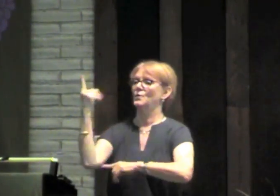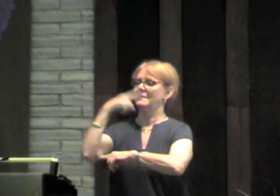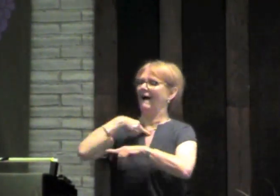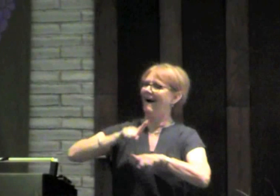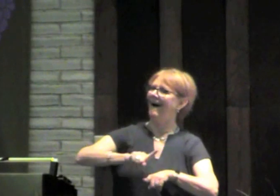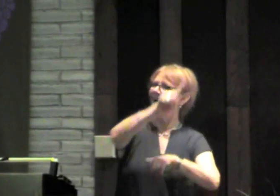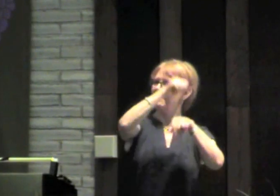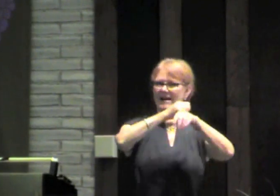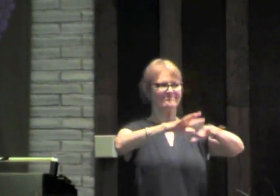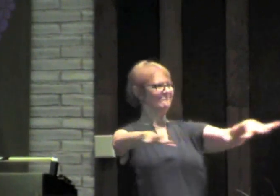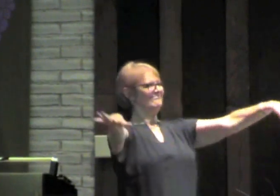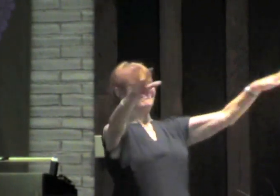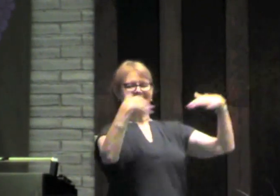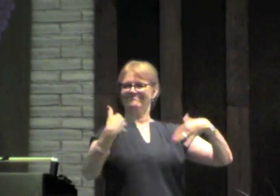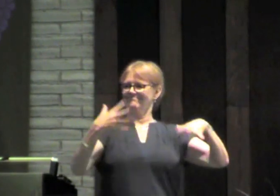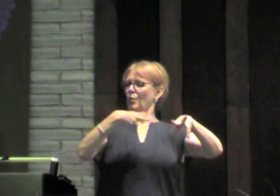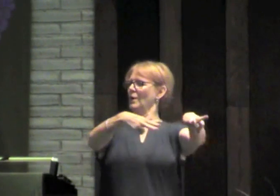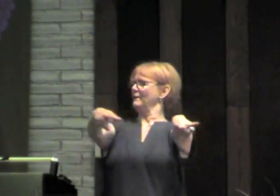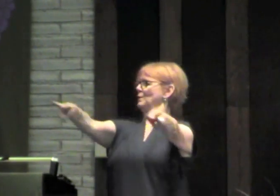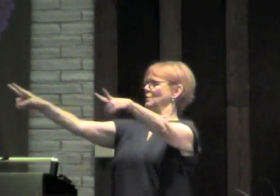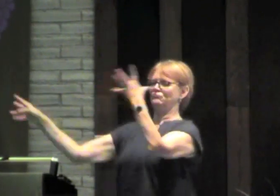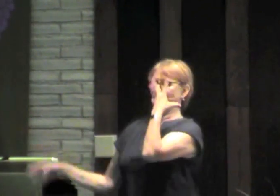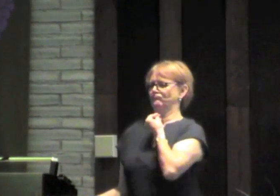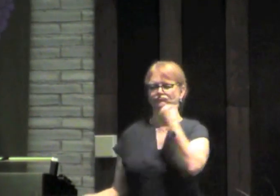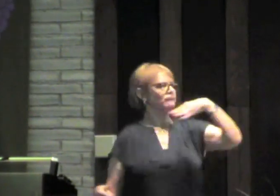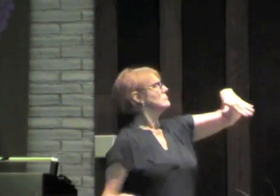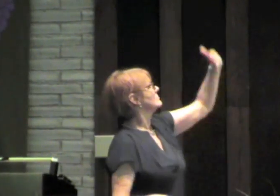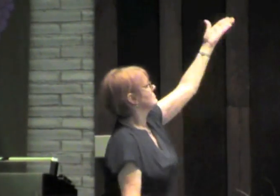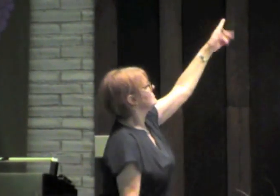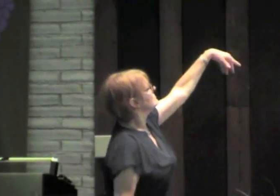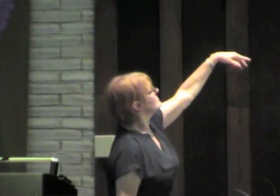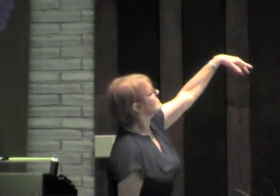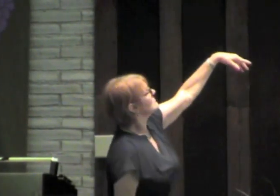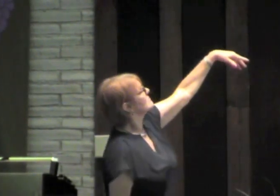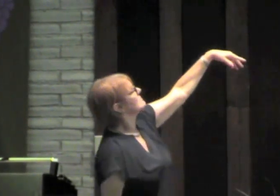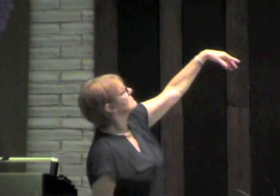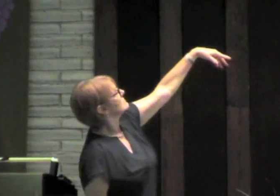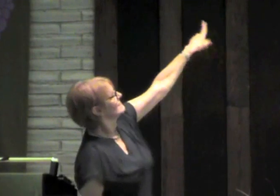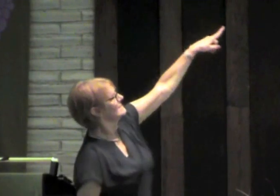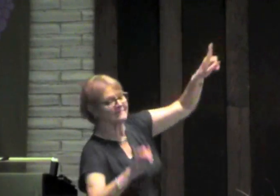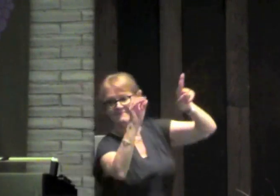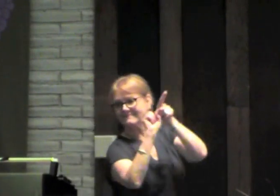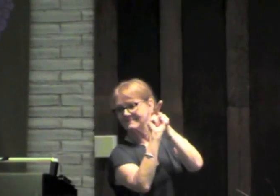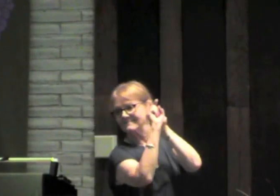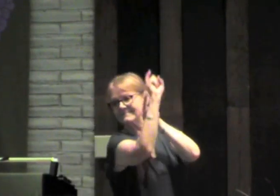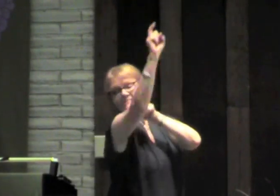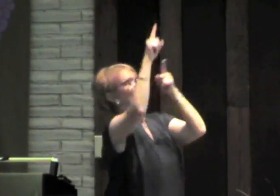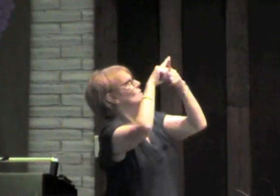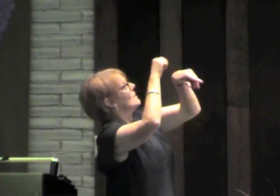And that's where Jesus fasted and prayed for 40 days, and this is the area. It was just absolutely beautiful to see.